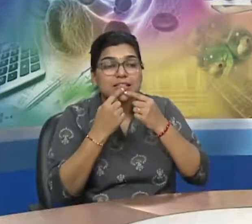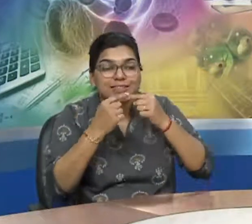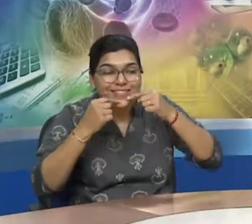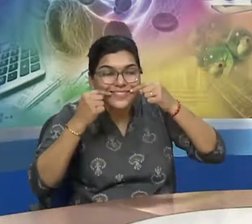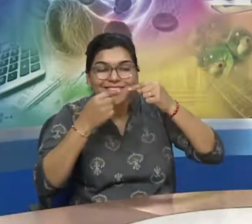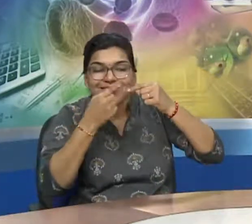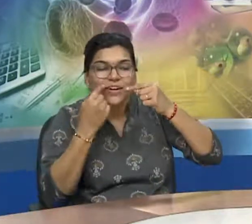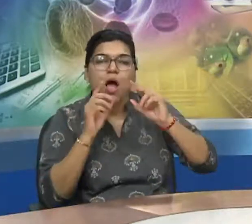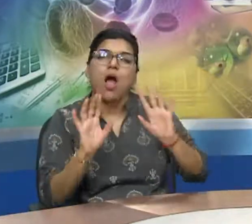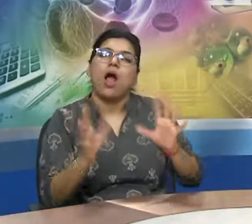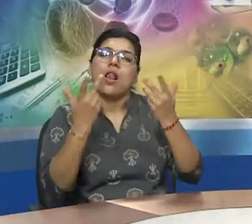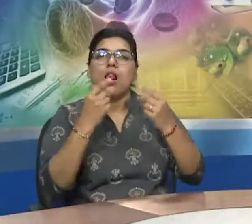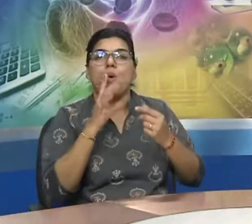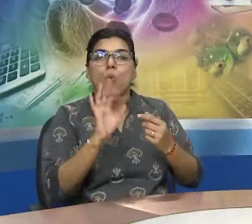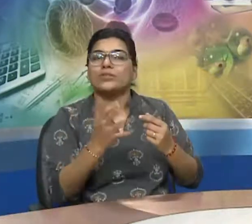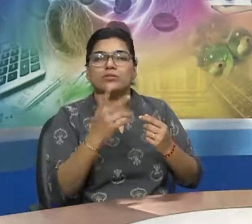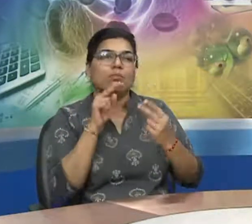eyes and heart.